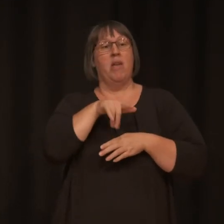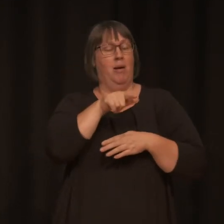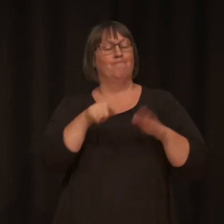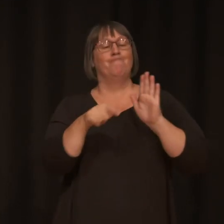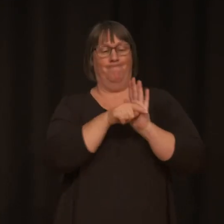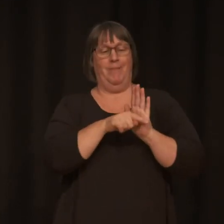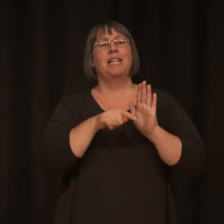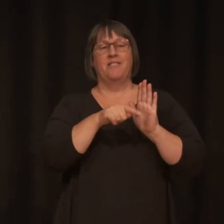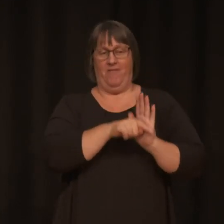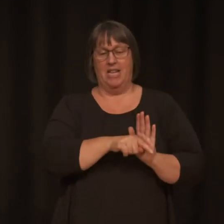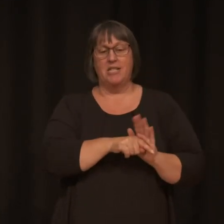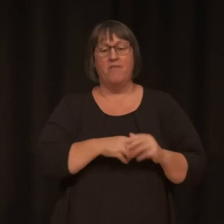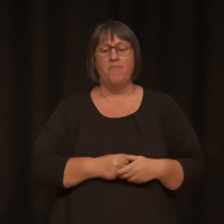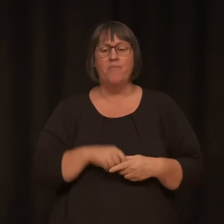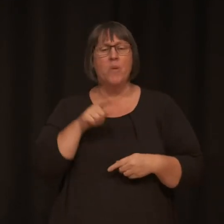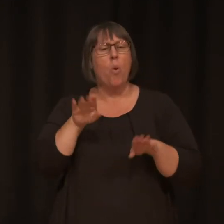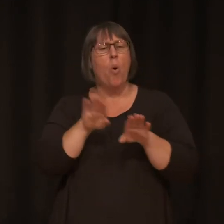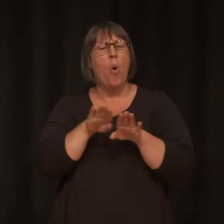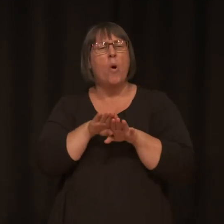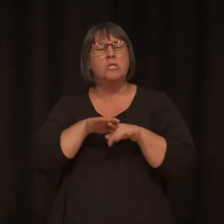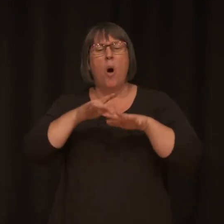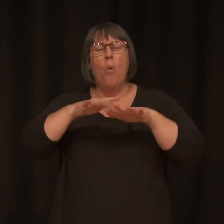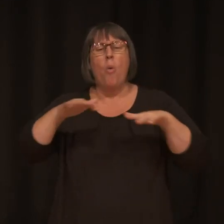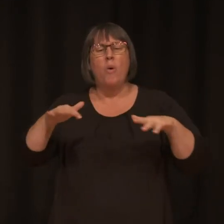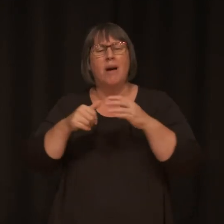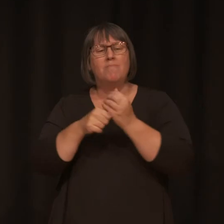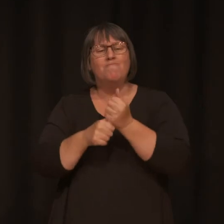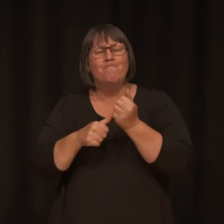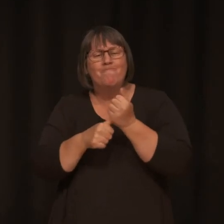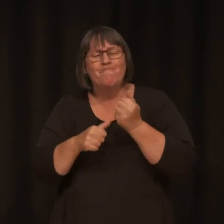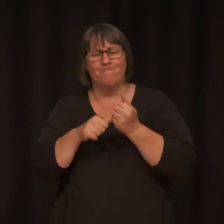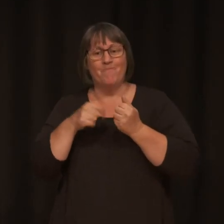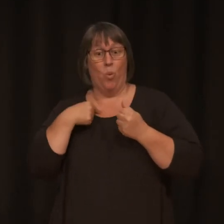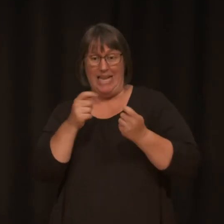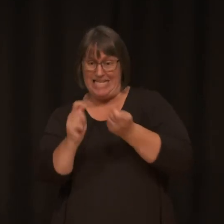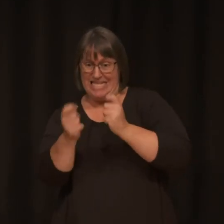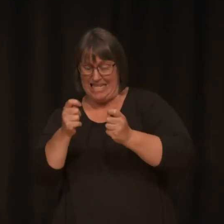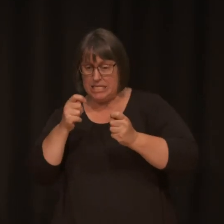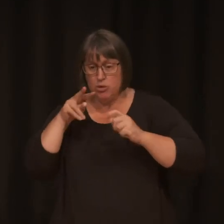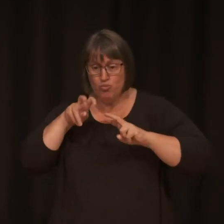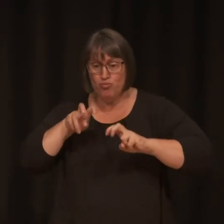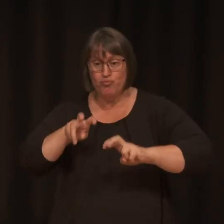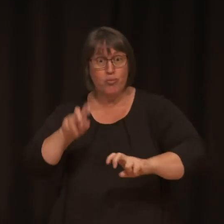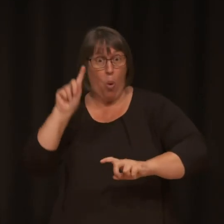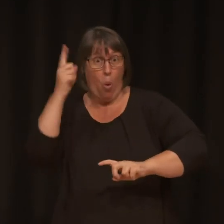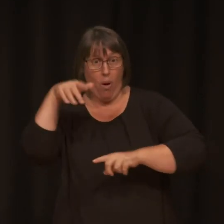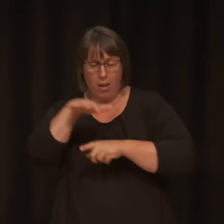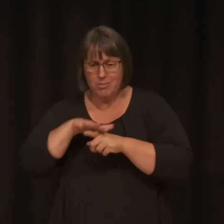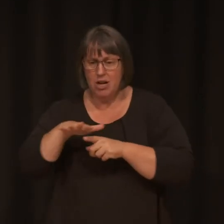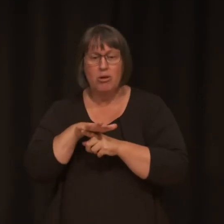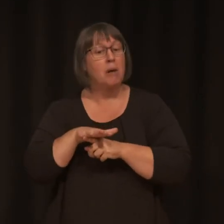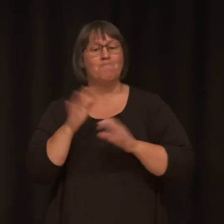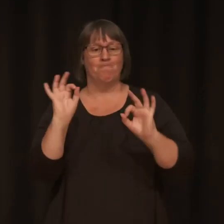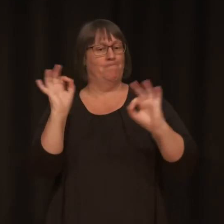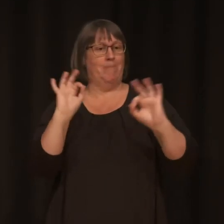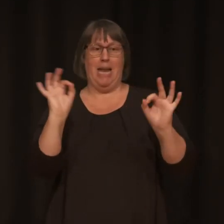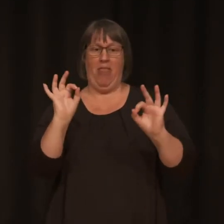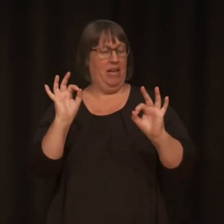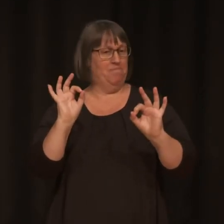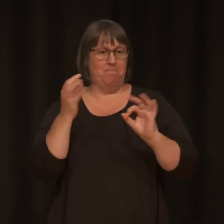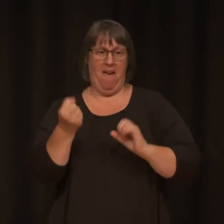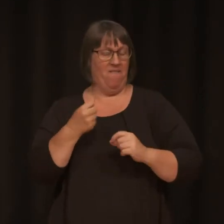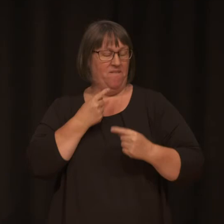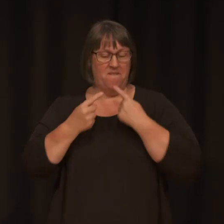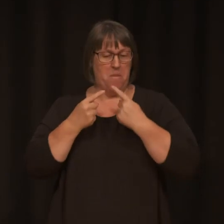out wastewater testing across Auckland and other parts of the country, which produced no evidence of COVID clusters.